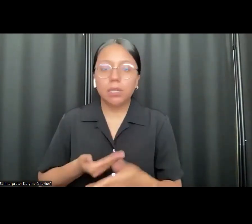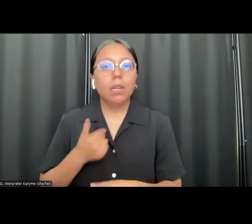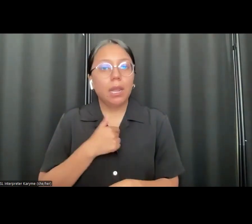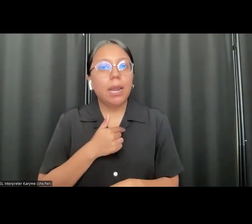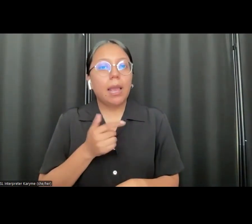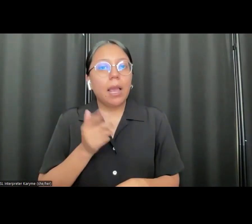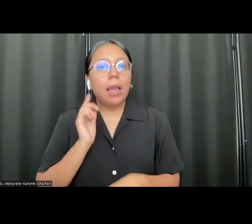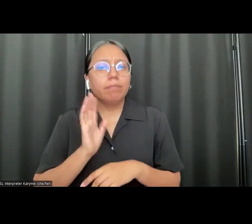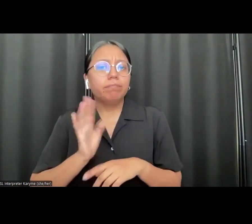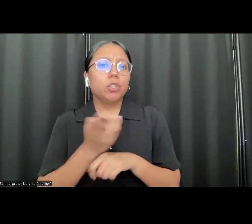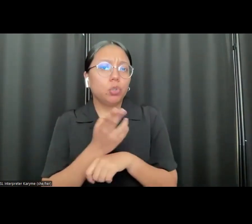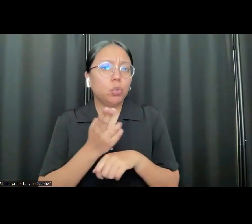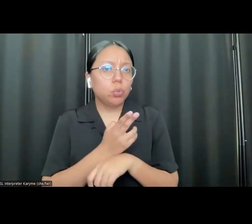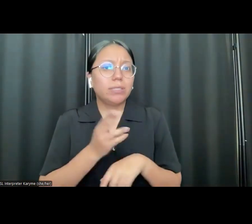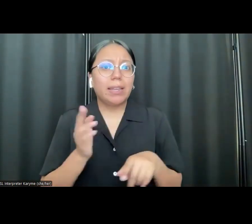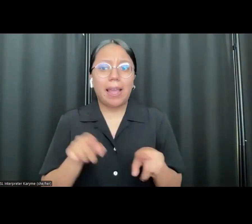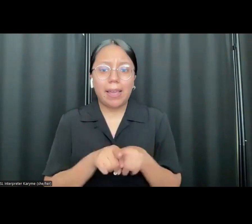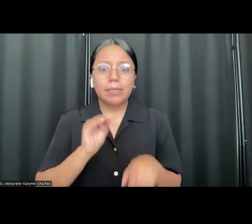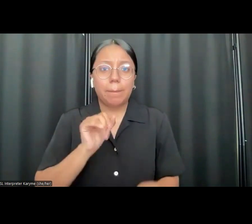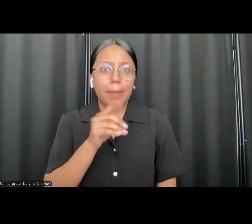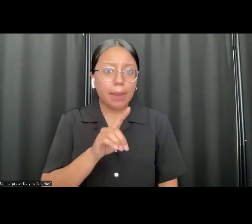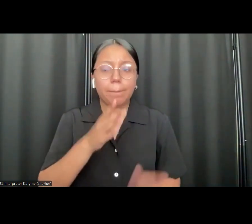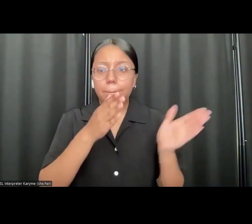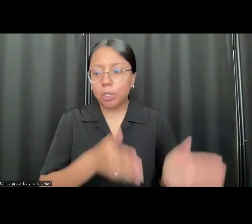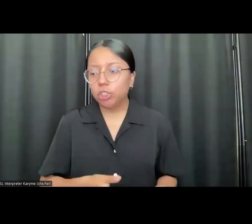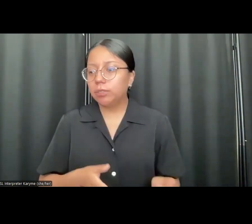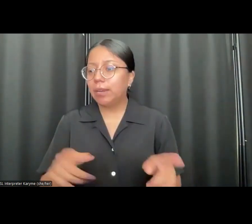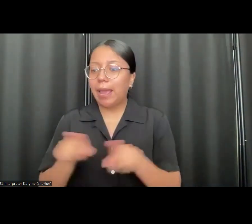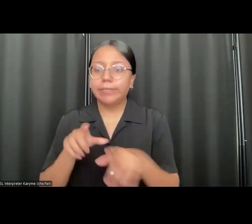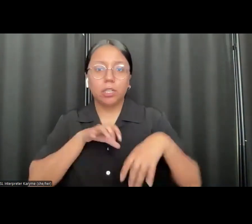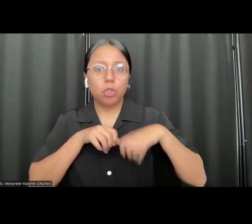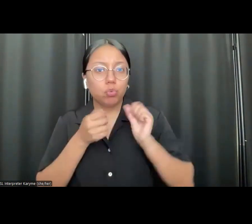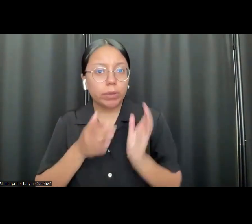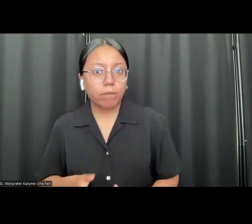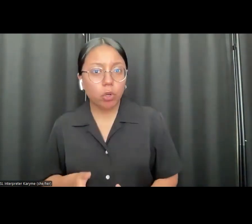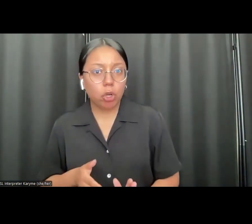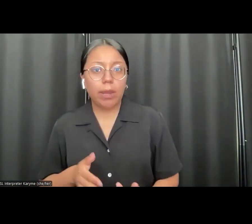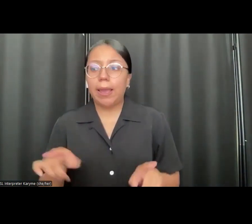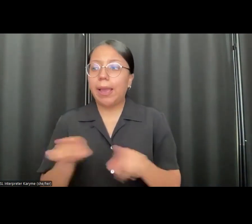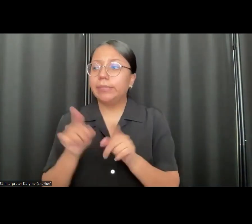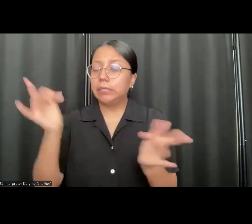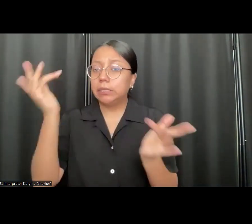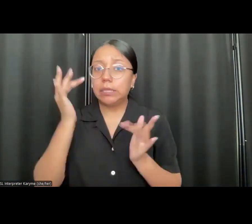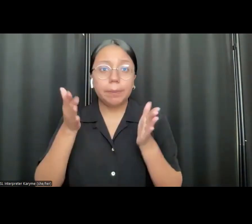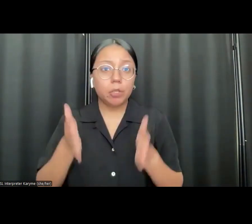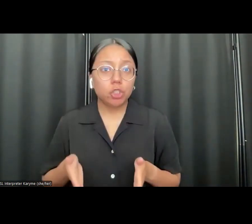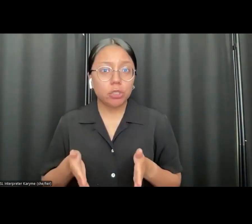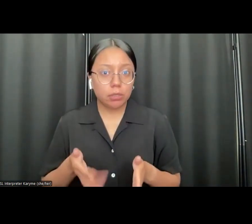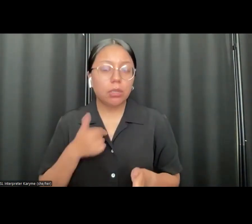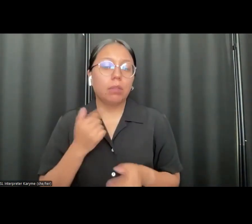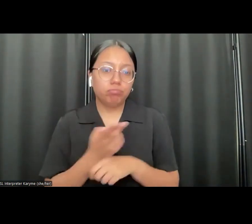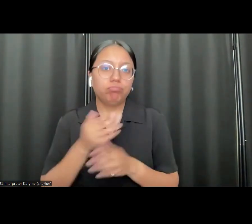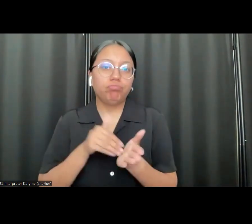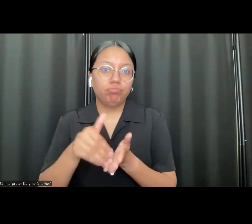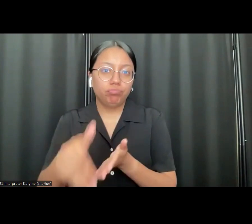sick person, and as a griever. Um, and then, starting with Mangoes with Chili, we started